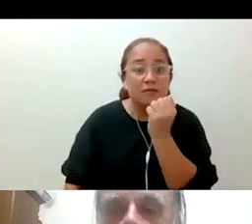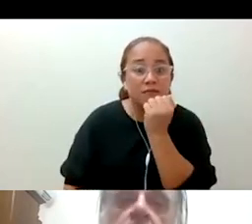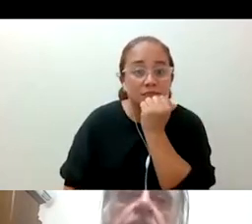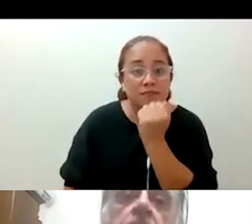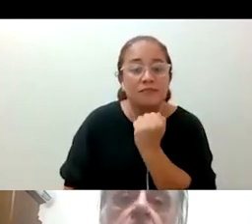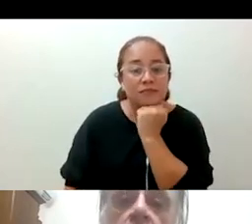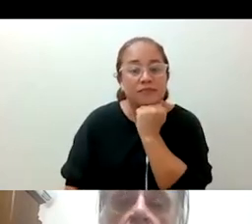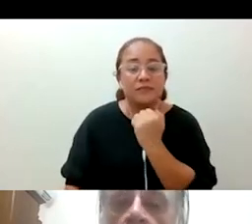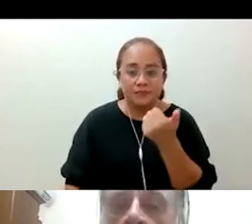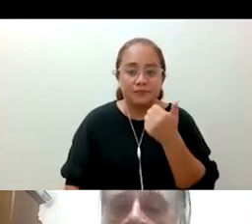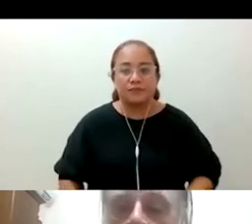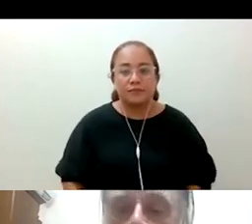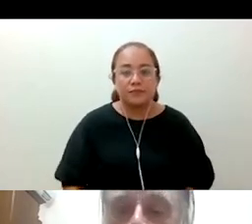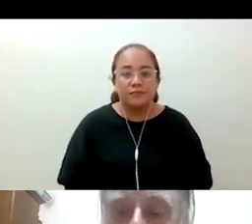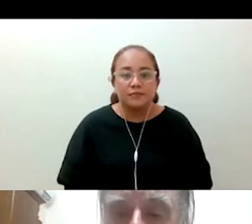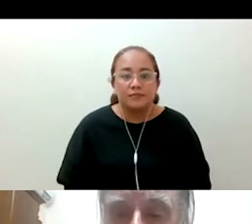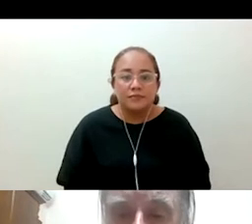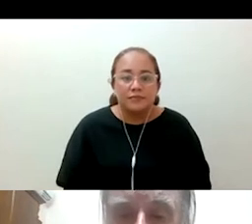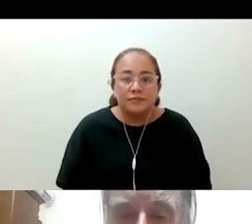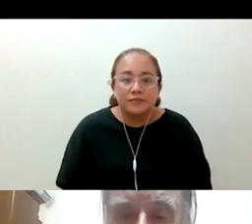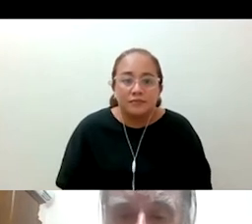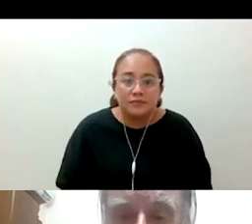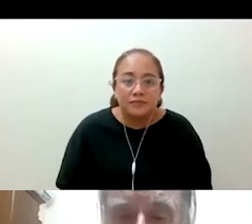Meng has her hand up. Yes, Meng.